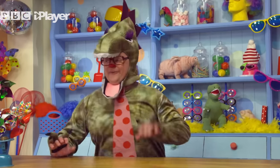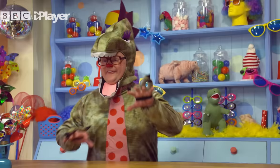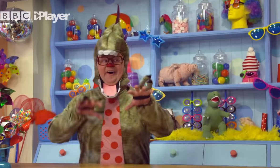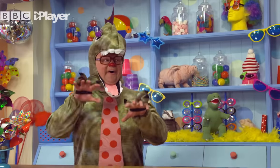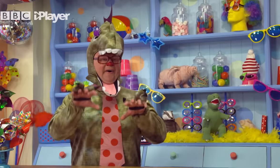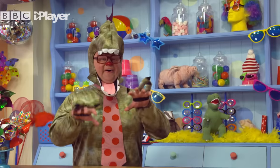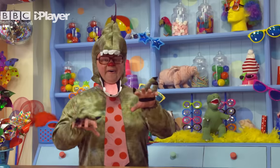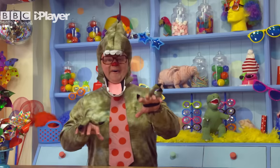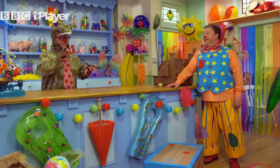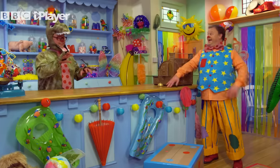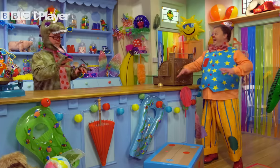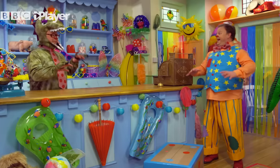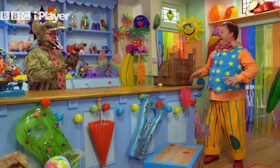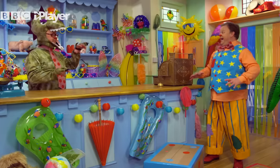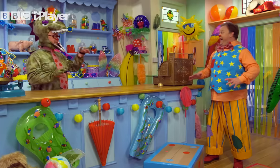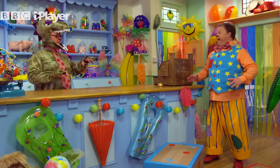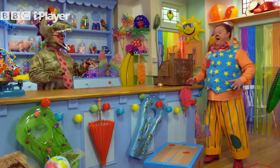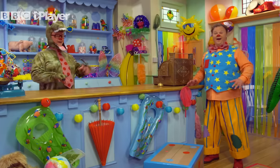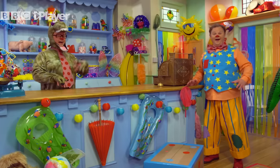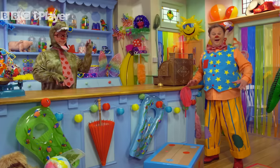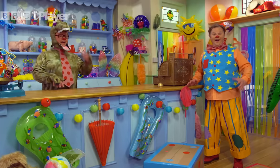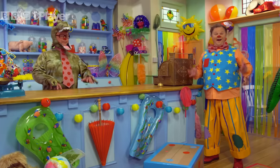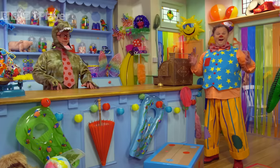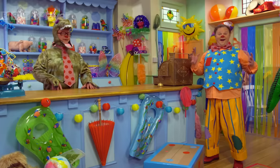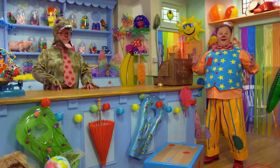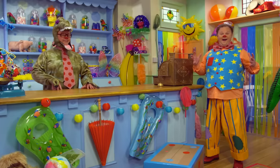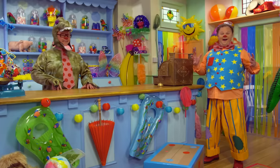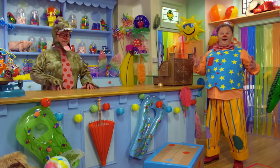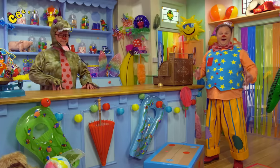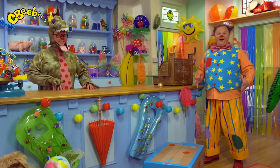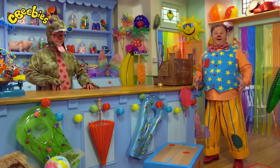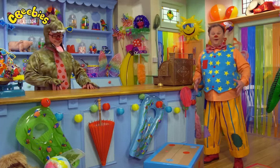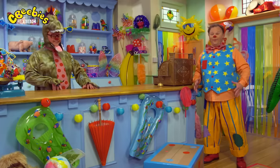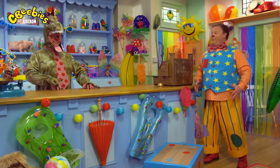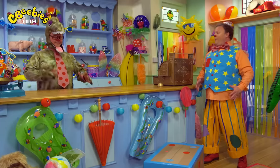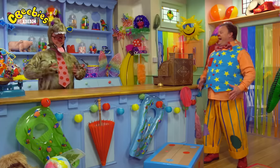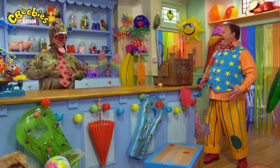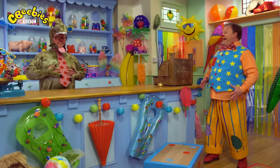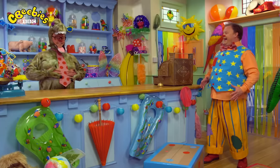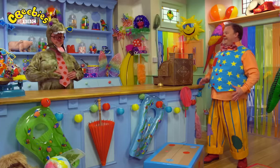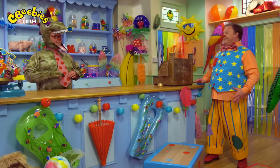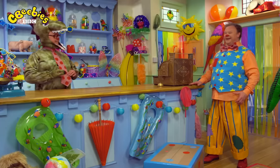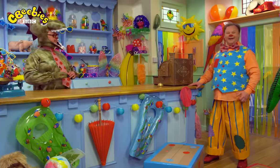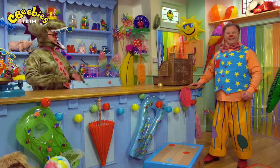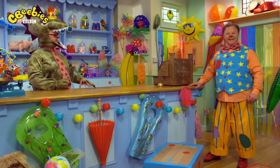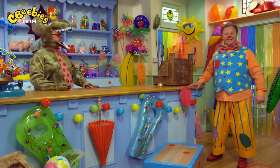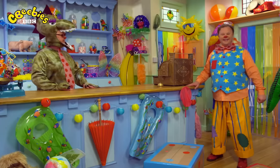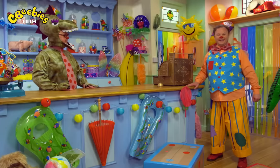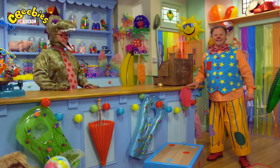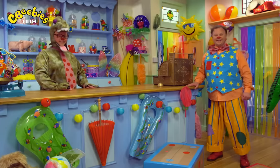Roar! Roar! Stomp, stomp, and other prehistoric noises. Well! Look, Mr. Tumble,